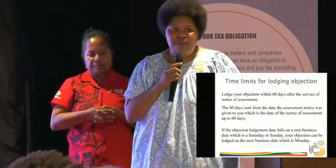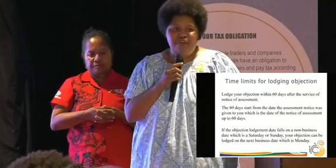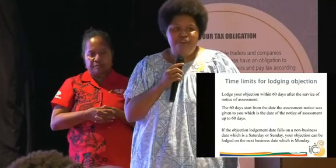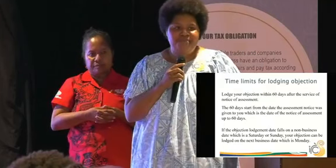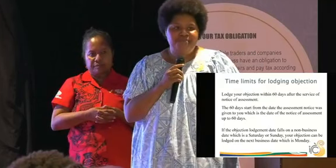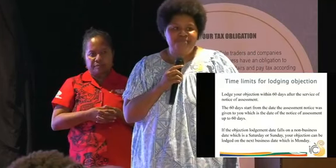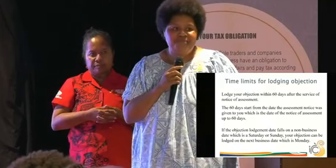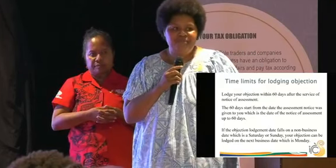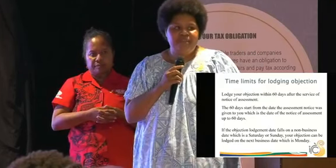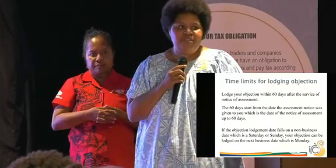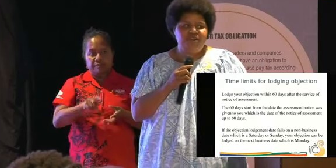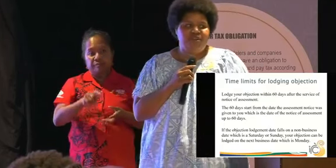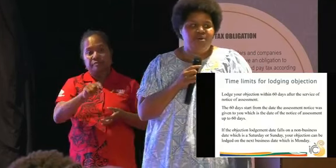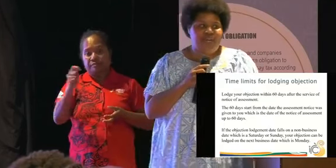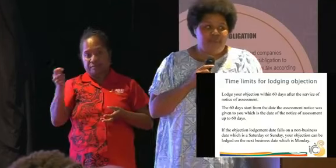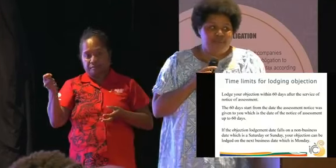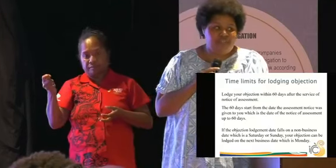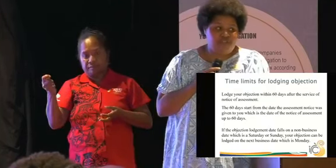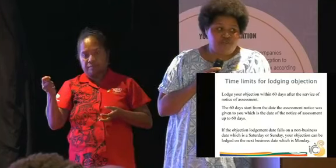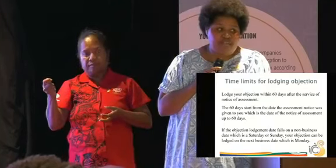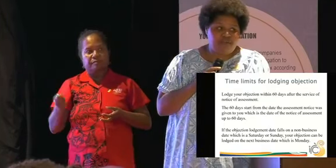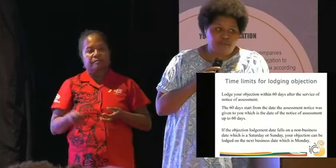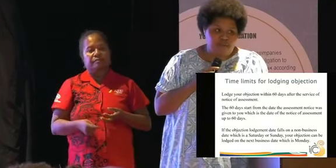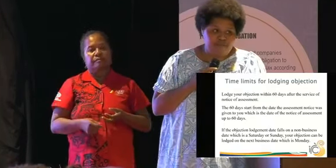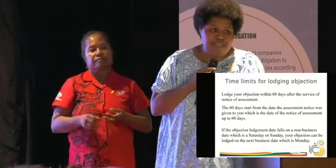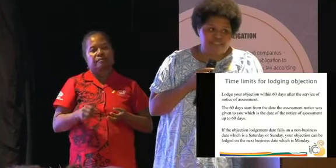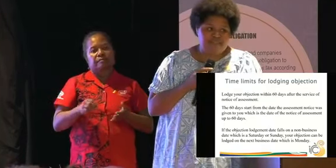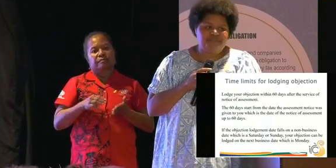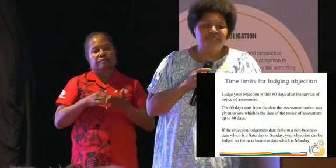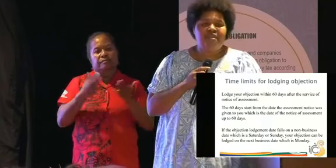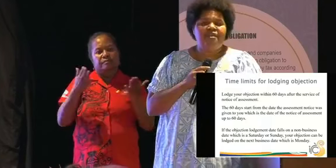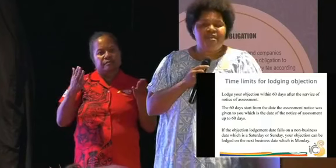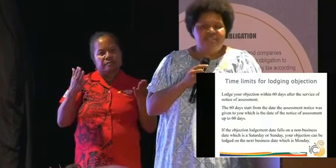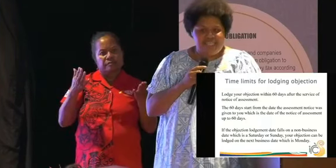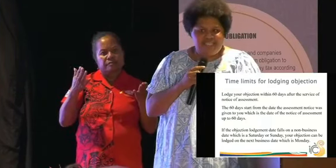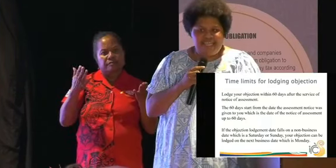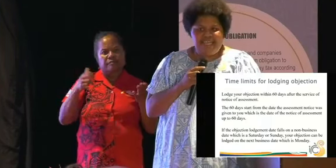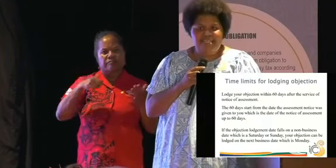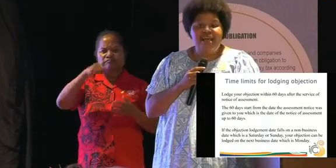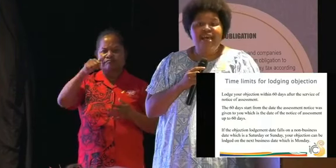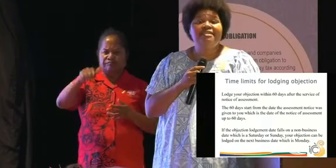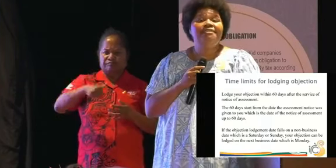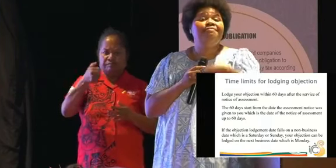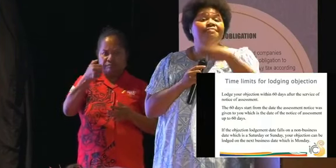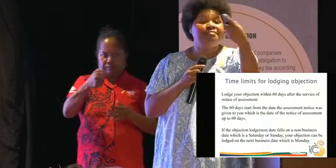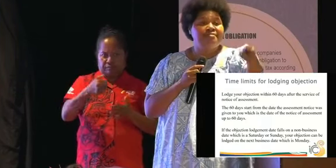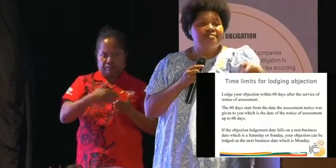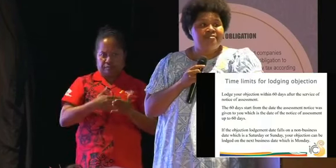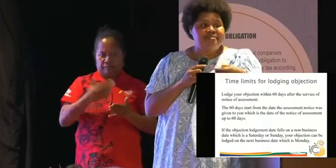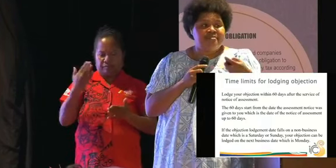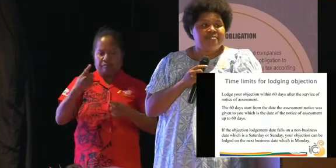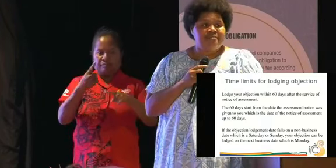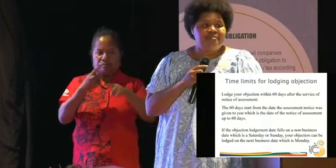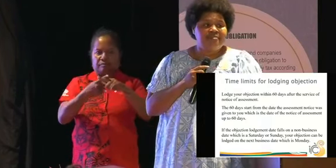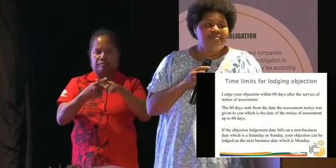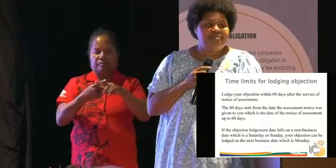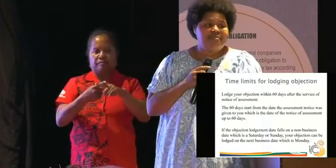Shall we move on? So you are clear with the two basic requirements. 60 days plus